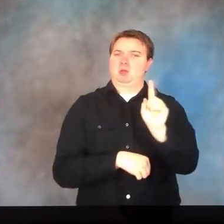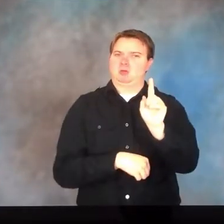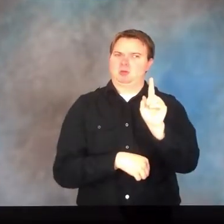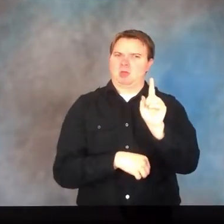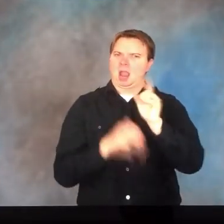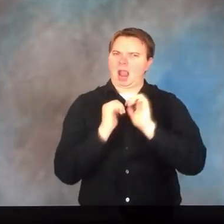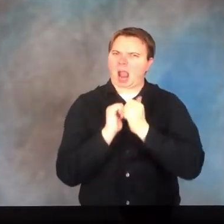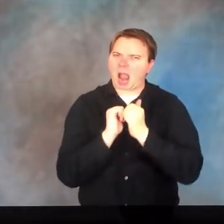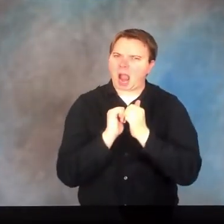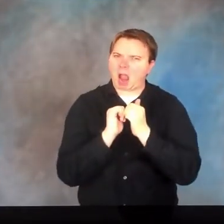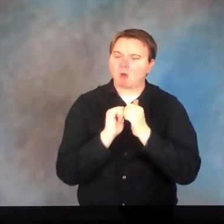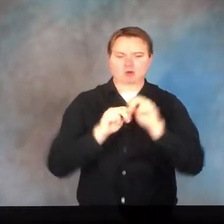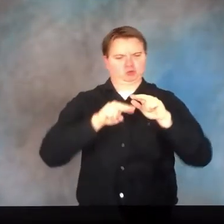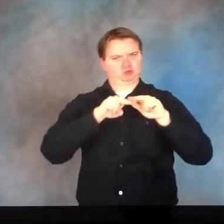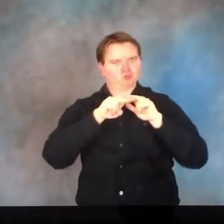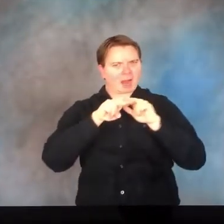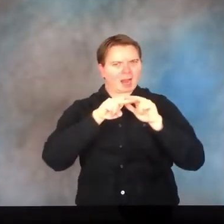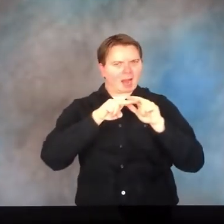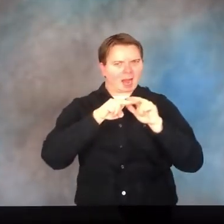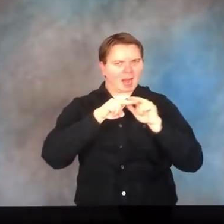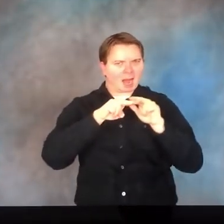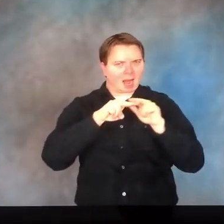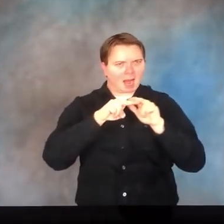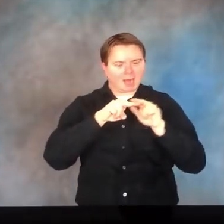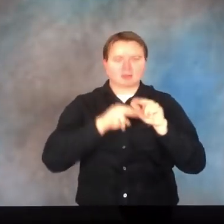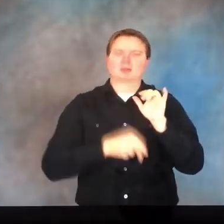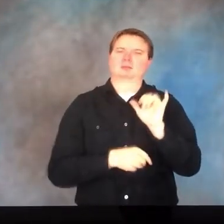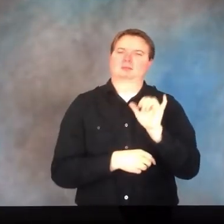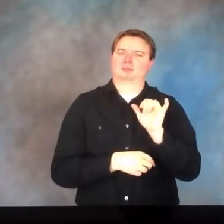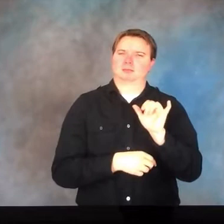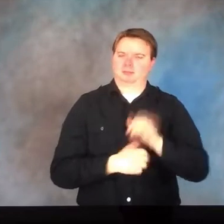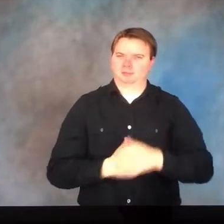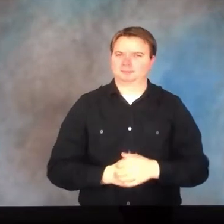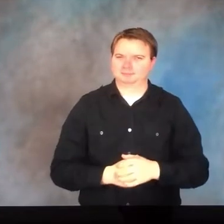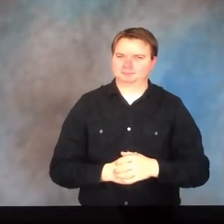those things. So it's clear that a train hit a vehicle.